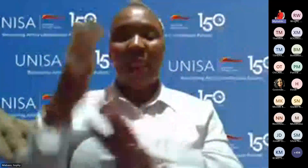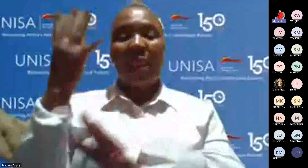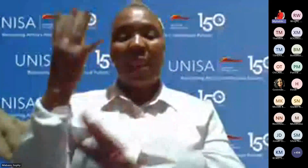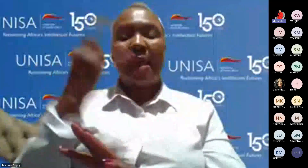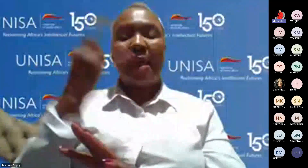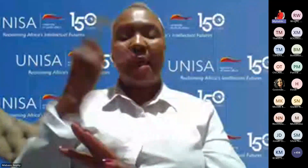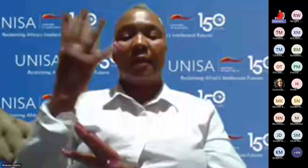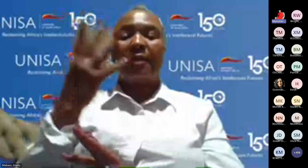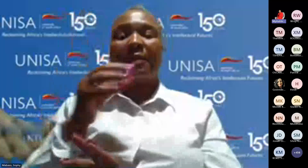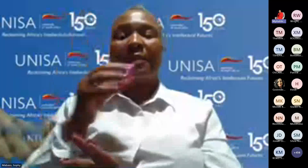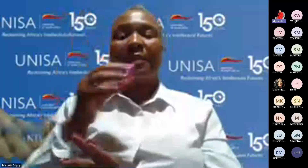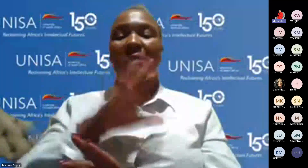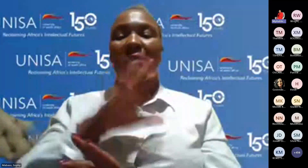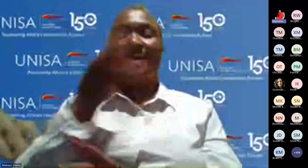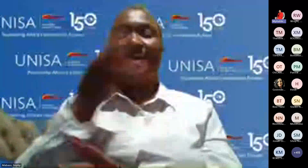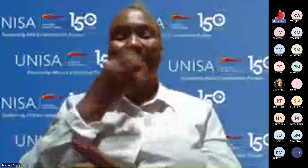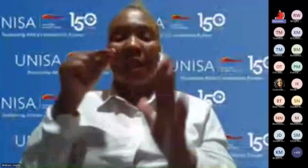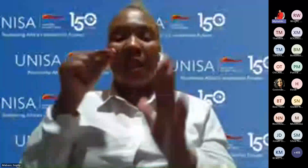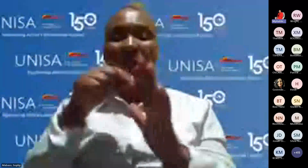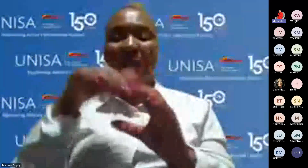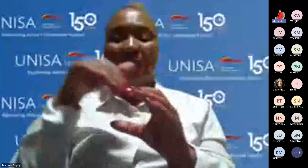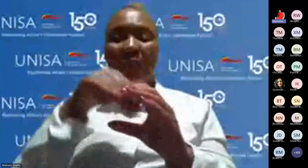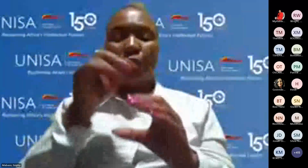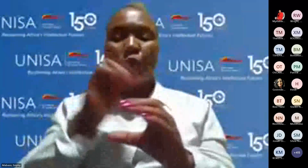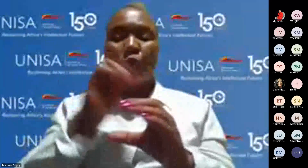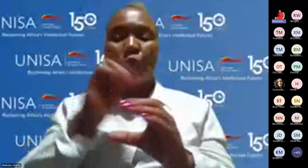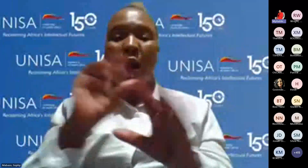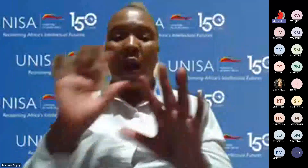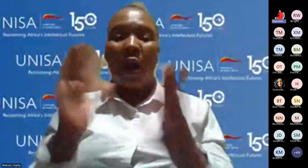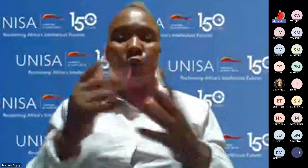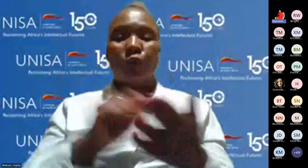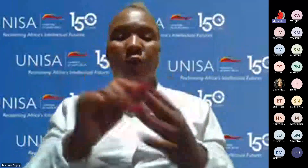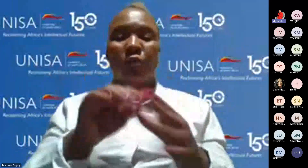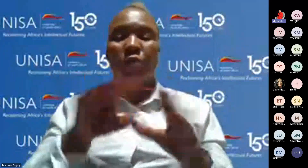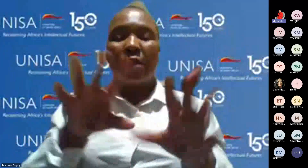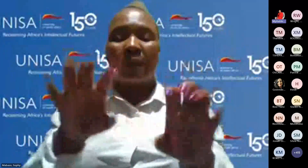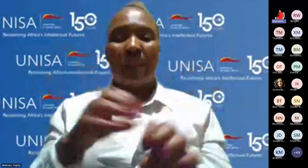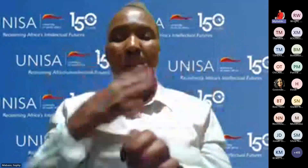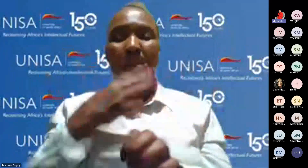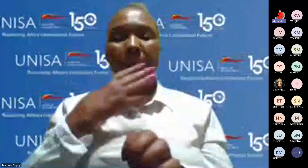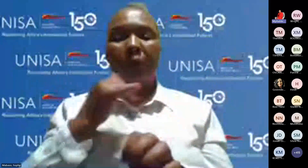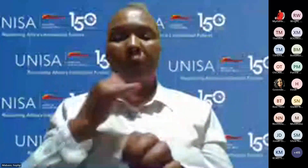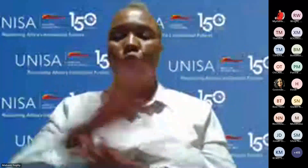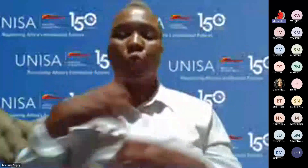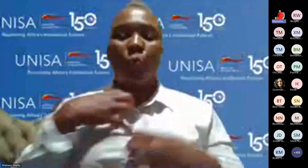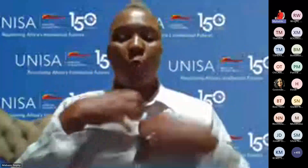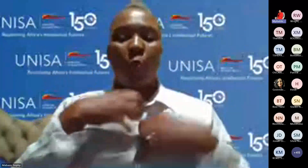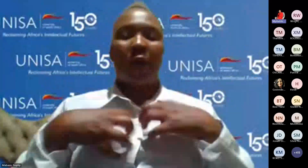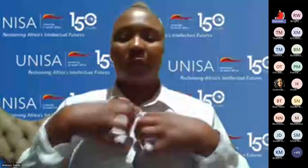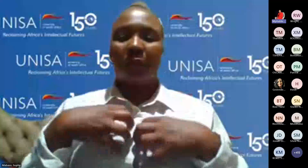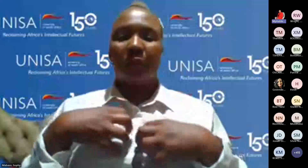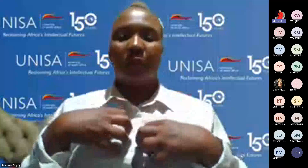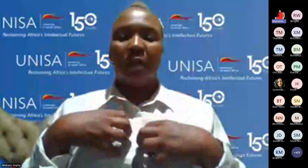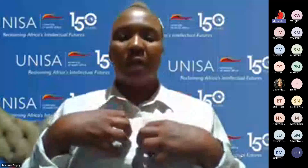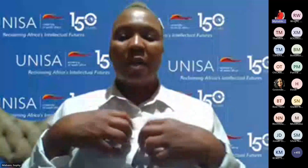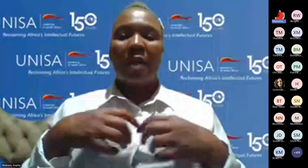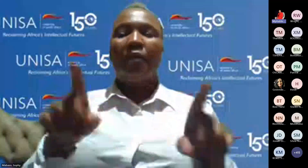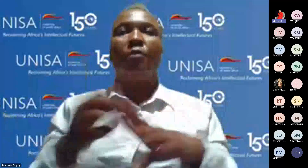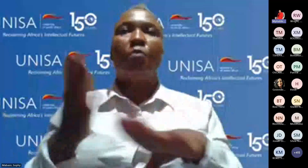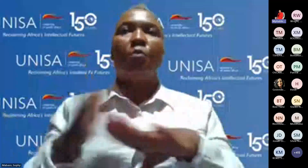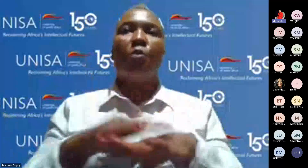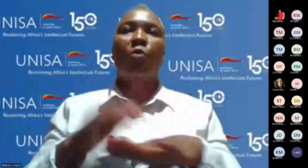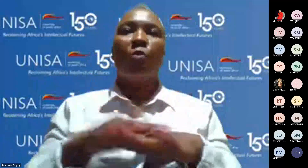mention it in the instructions of the exam, please don't worry about it. It is like you